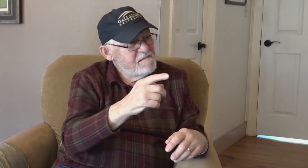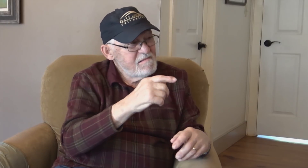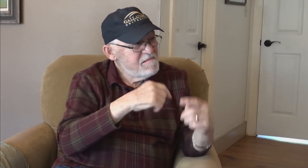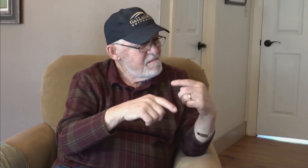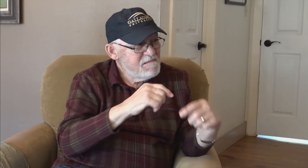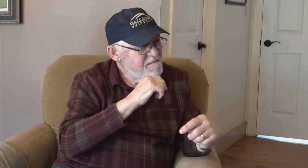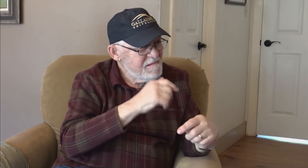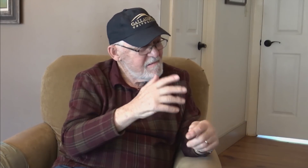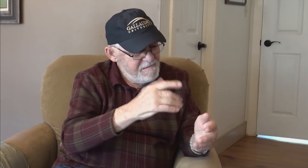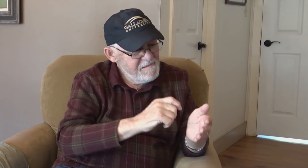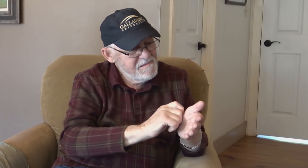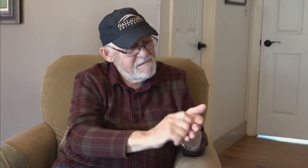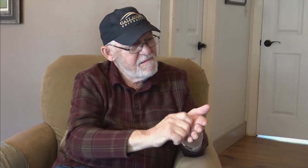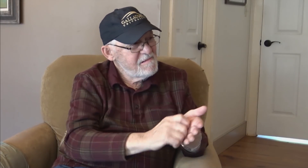And in North Carolina,